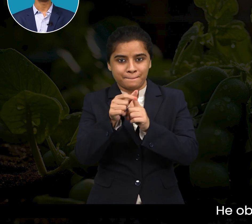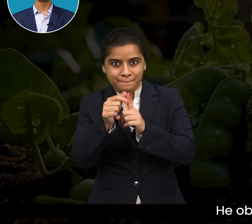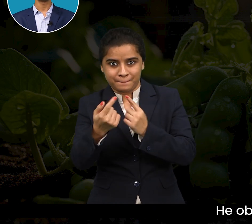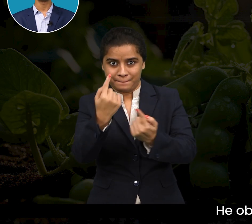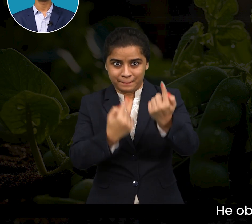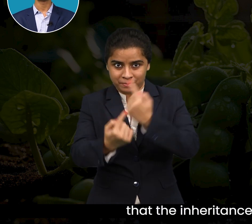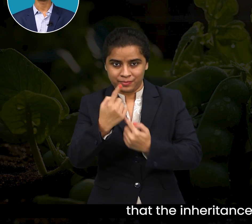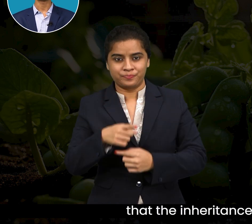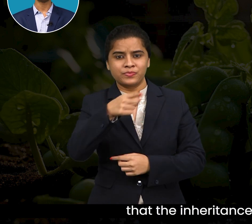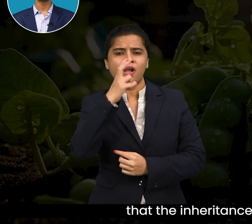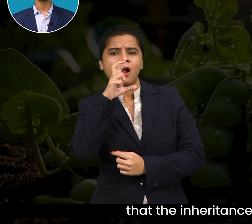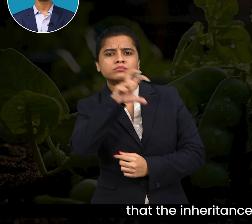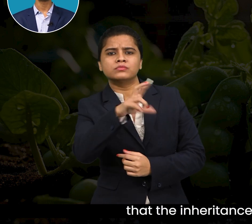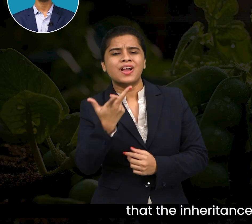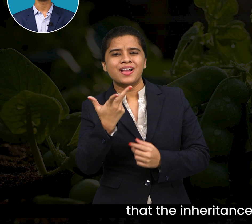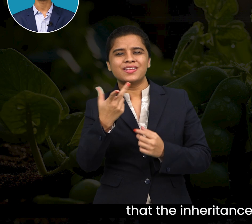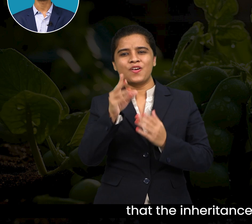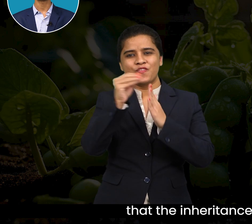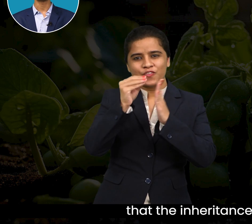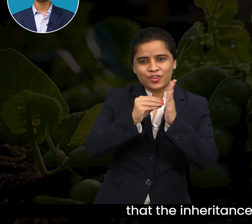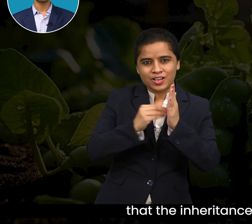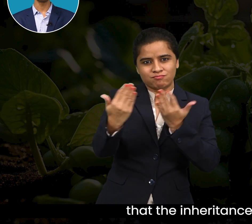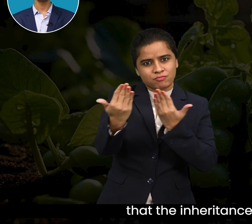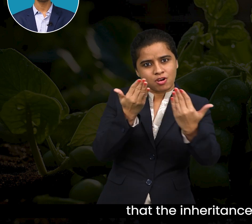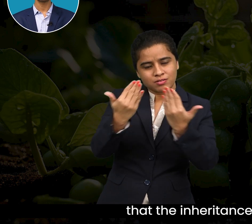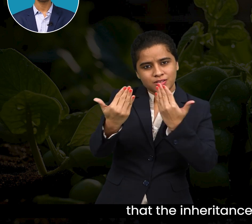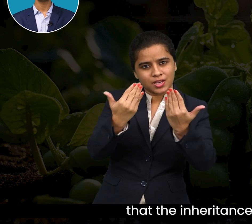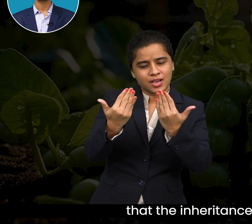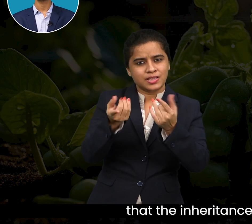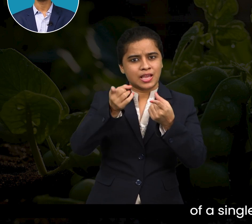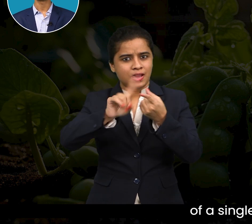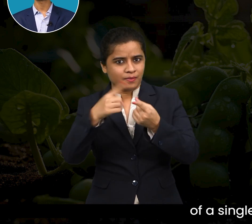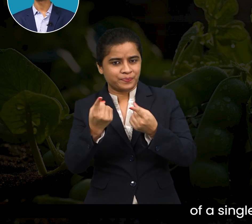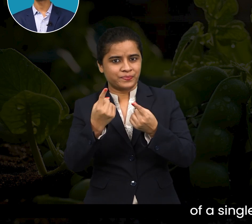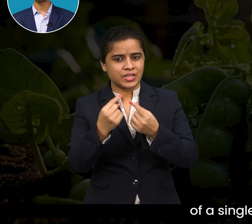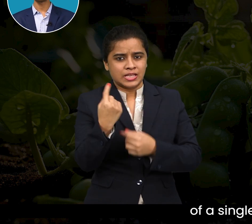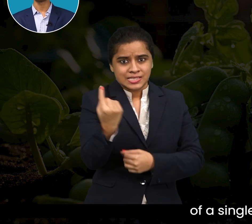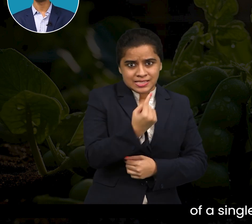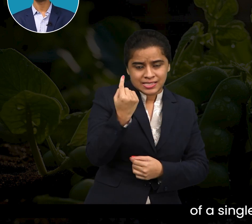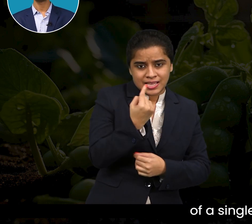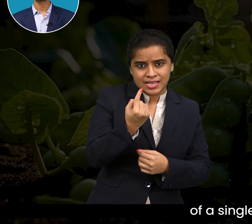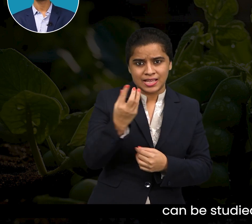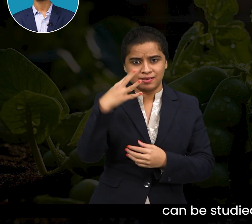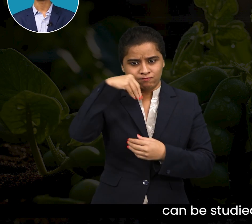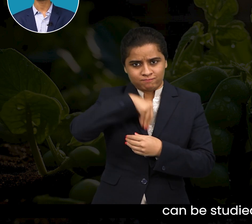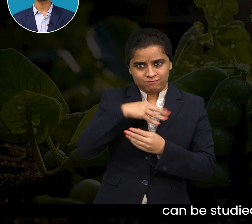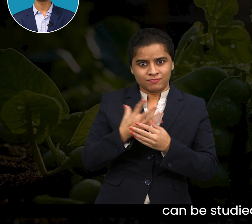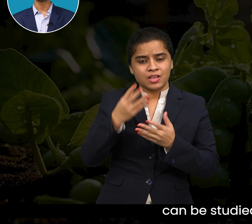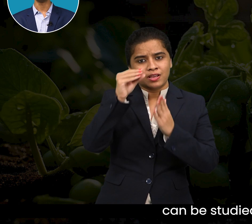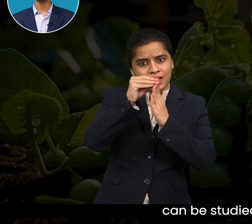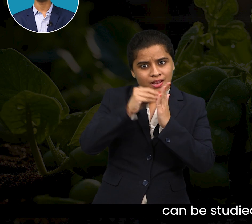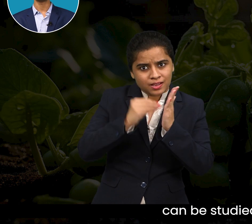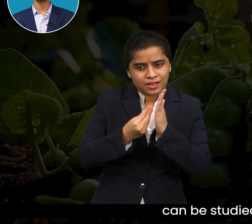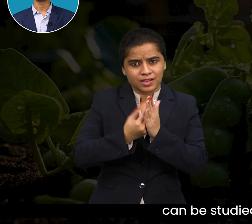He observed that the inheritance of contrasting forms of a single character can be